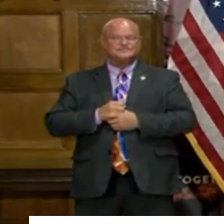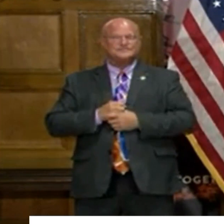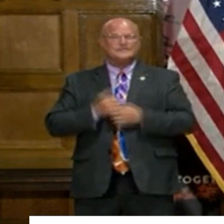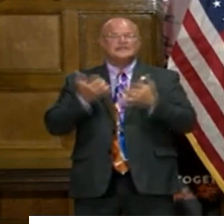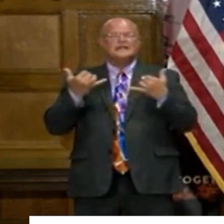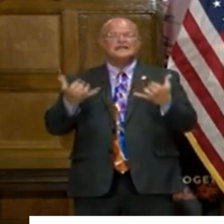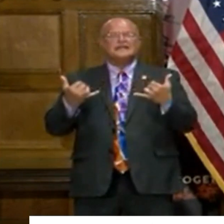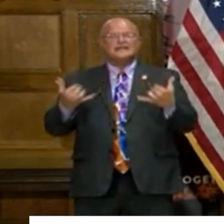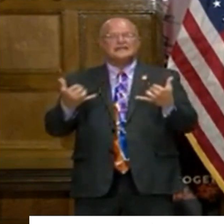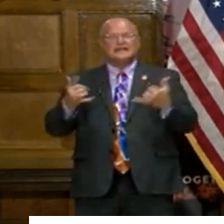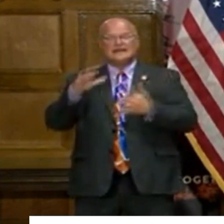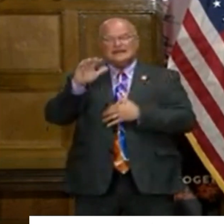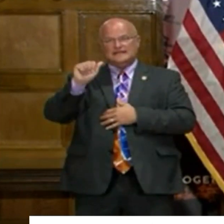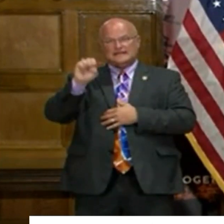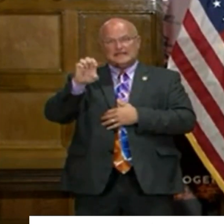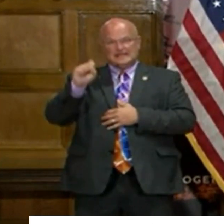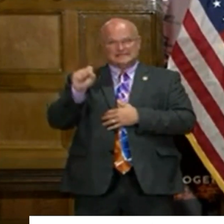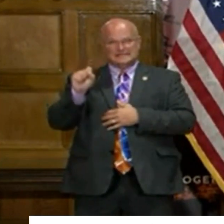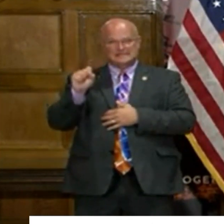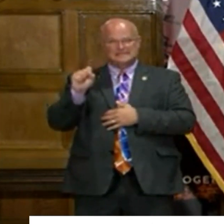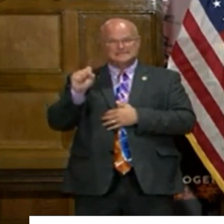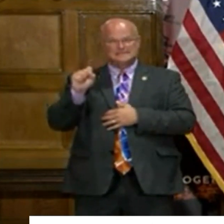Let's go to the cases,